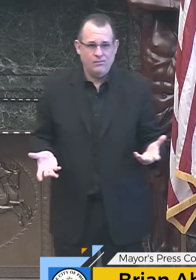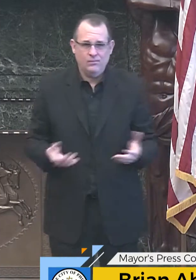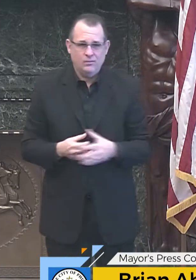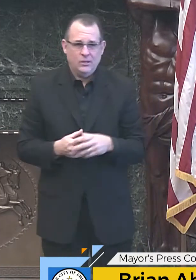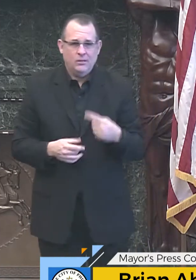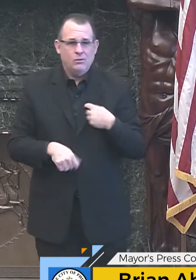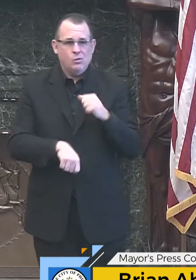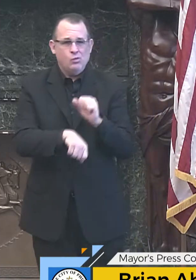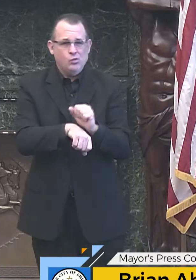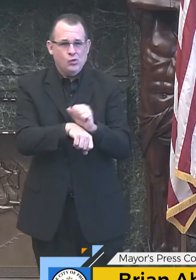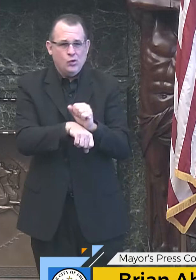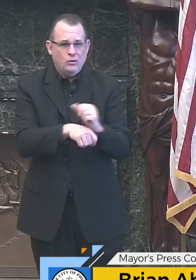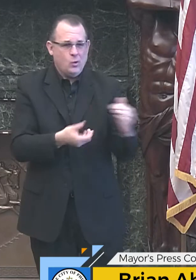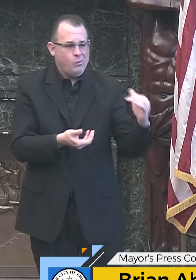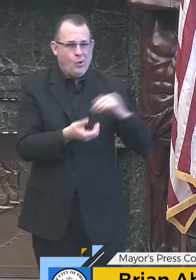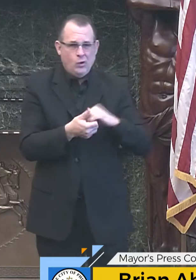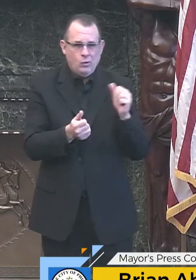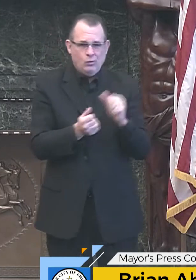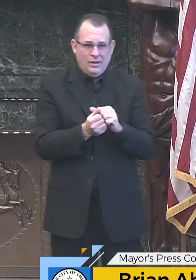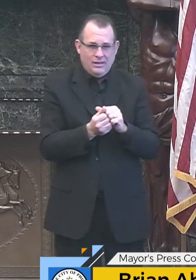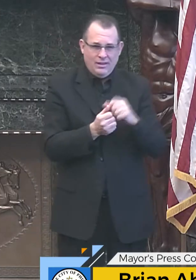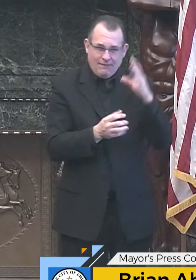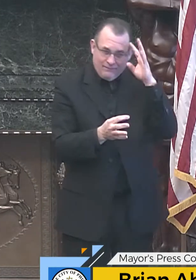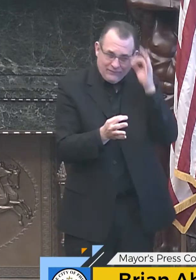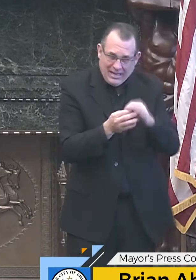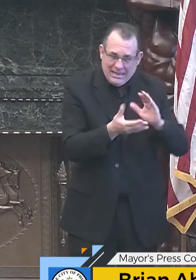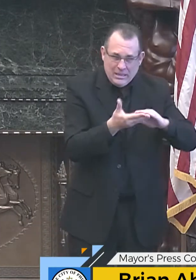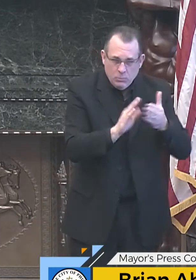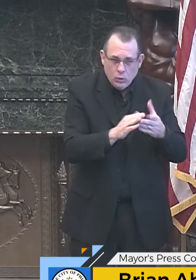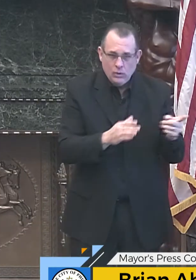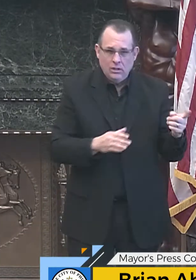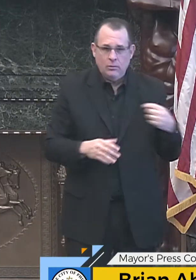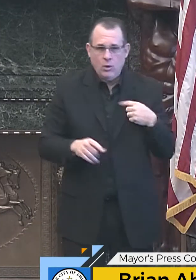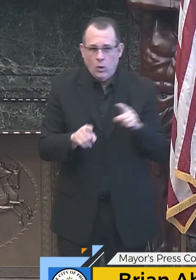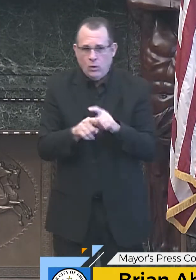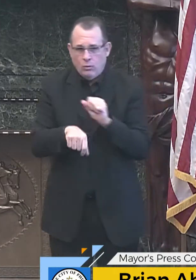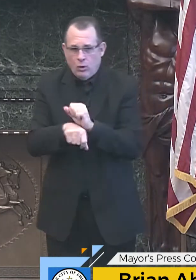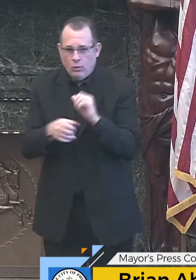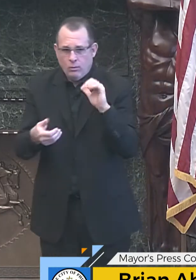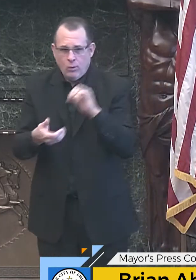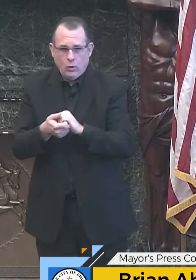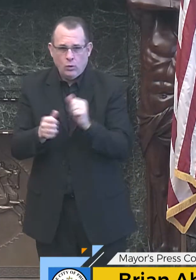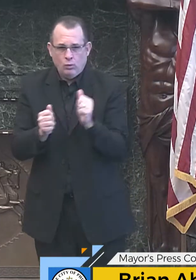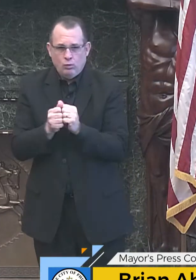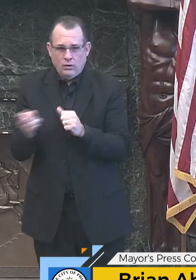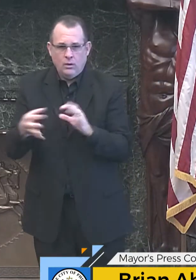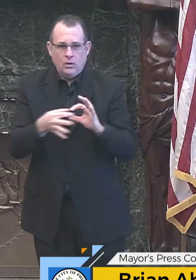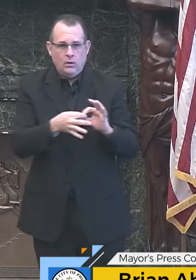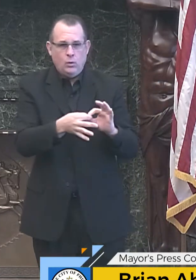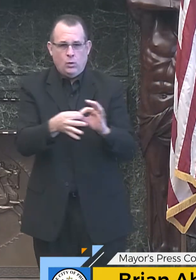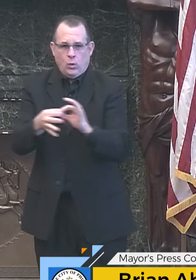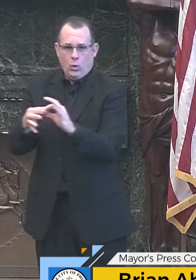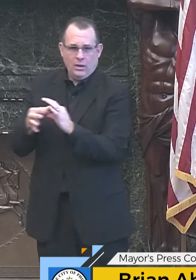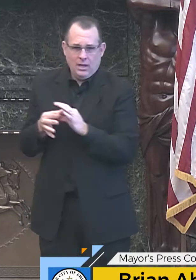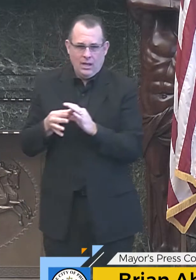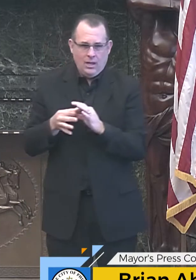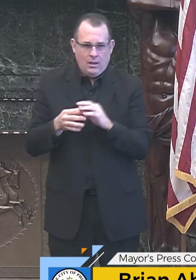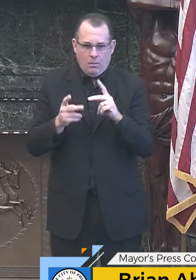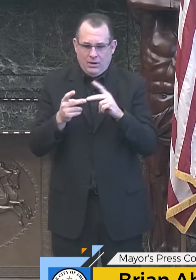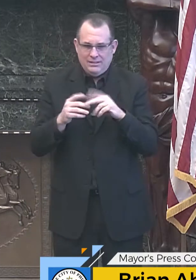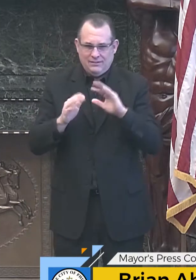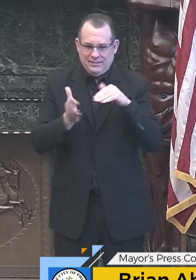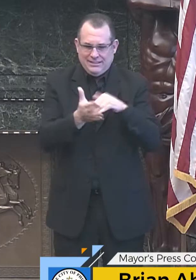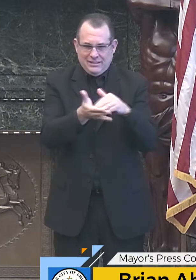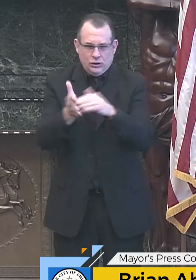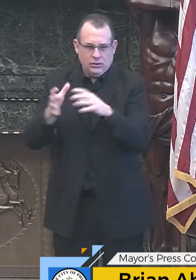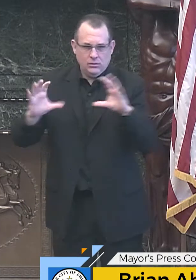by partnering them with the faith-based community, and we're also working with partners to coordinate centralized sites in Center City and Kensington